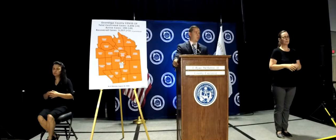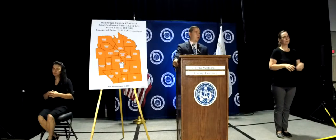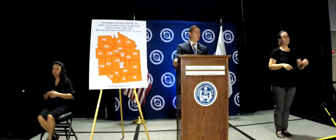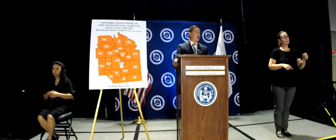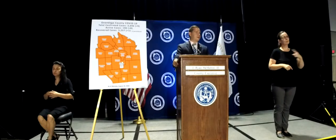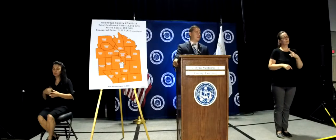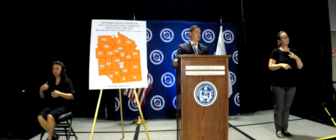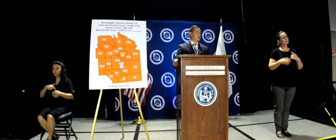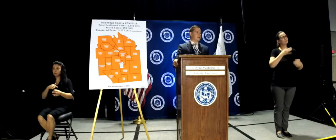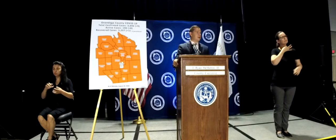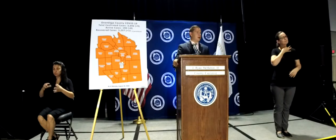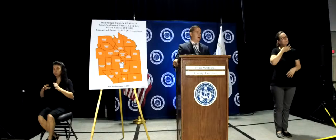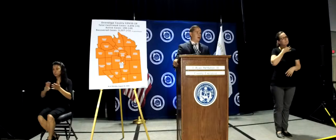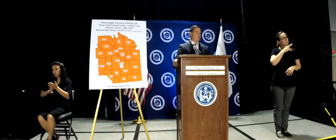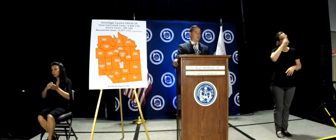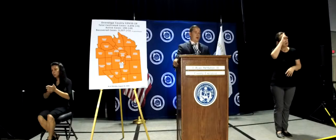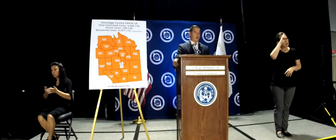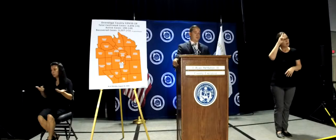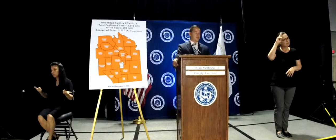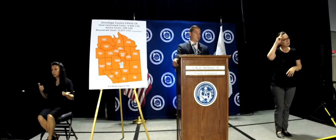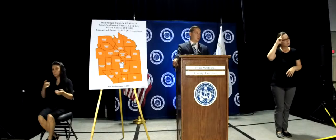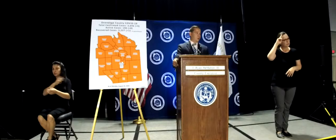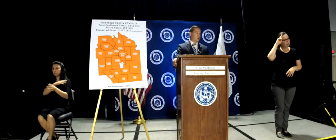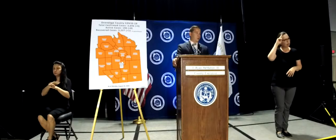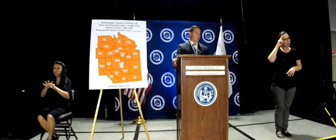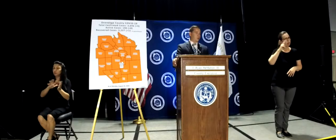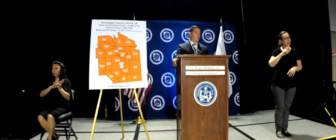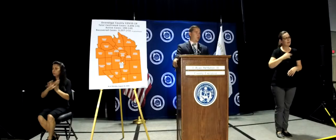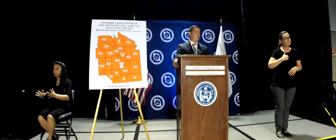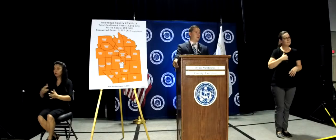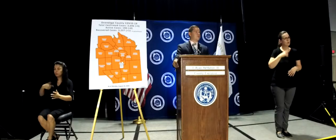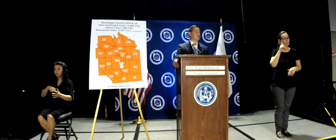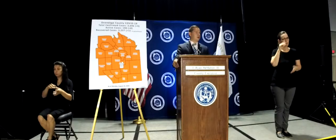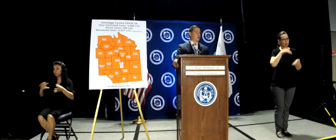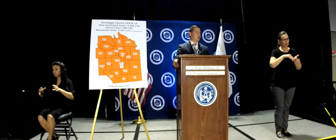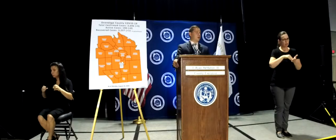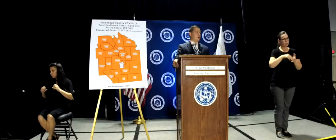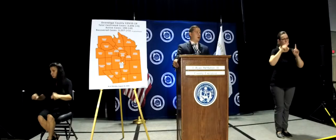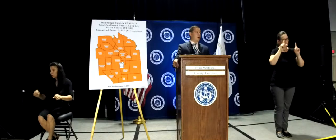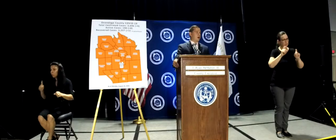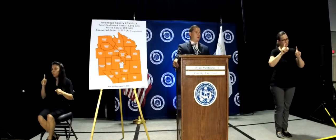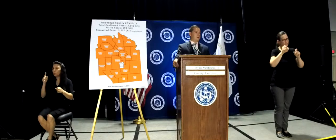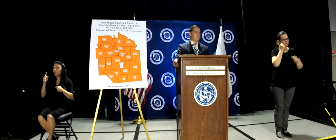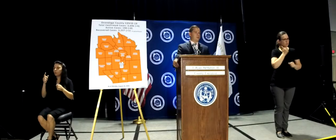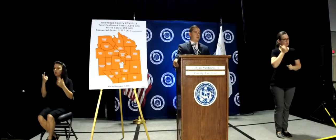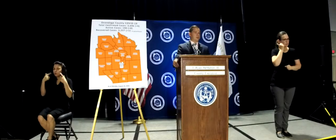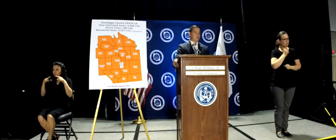take on more capacity throughout central New York and northern New York if necessary.